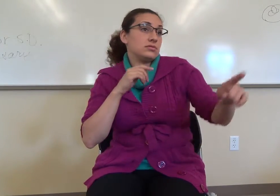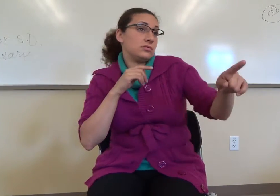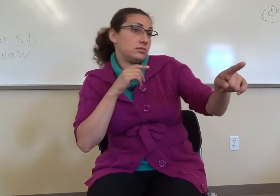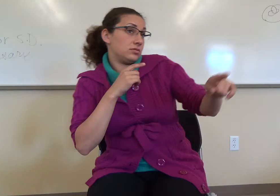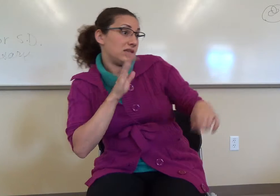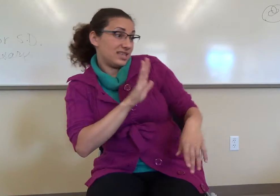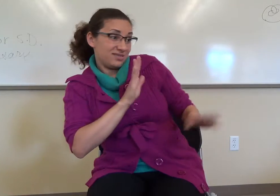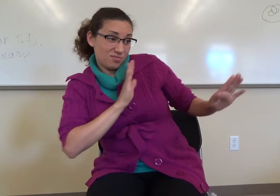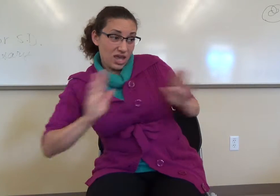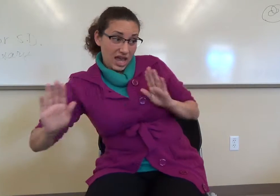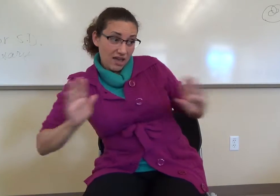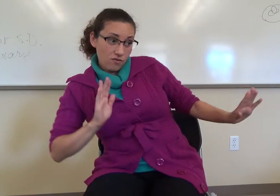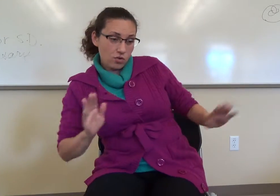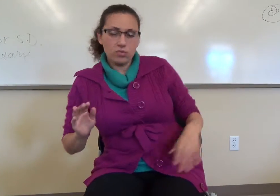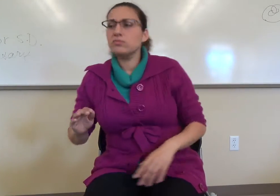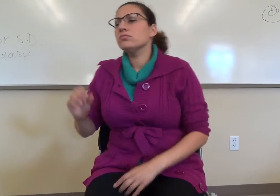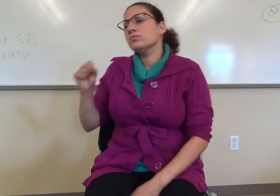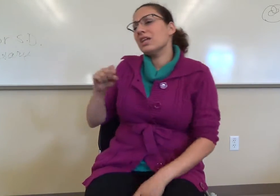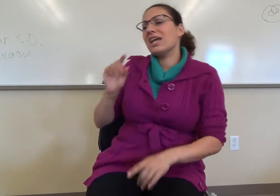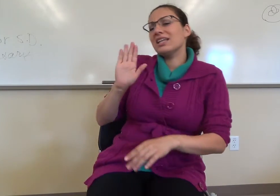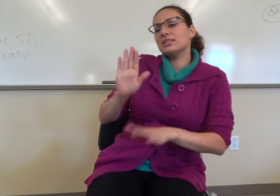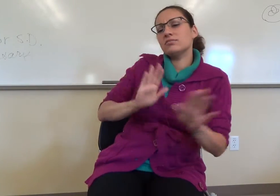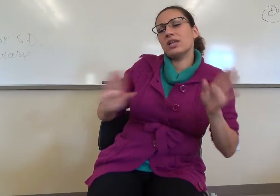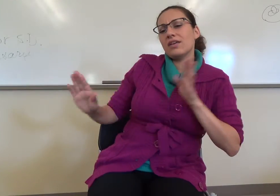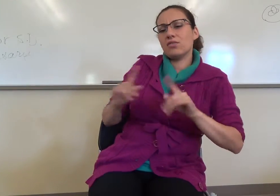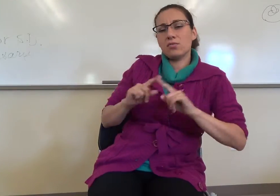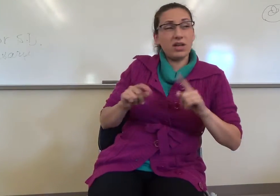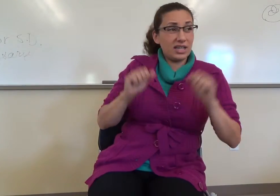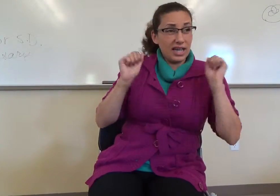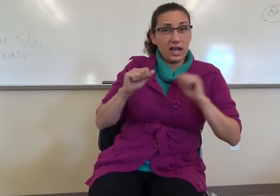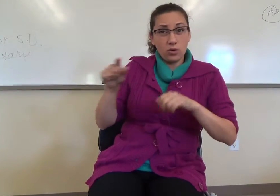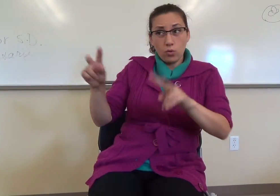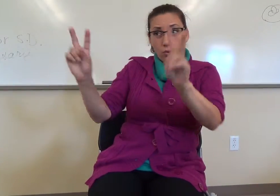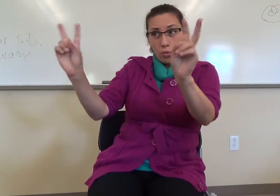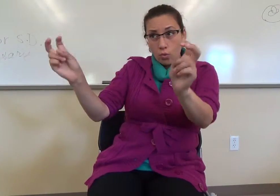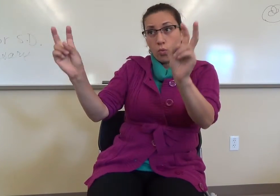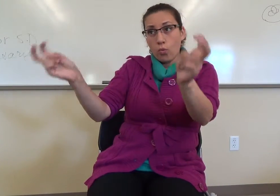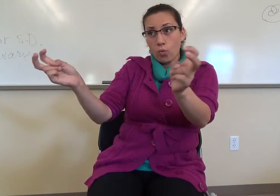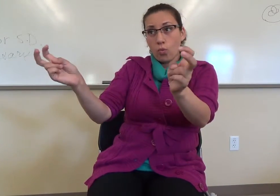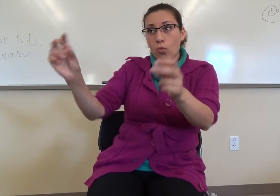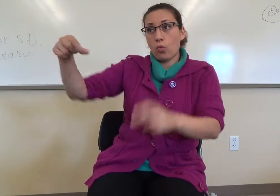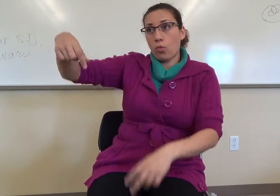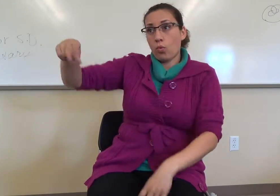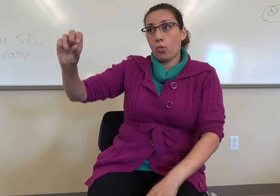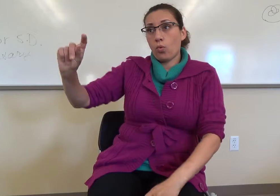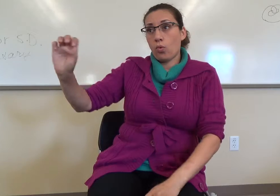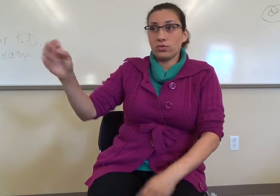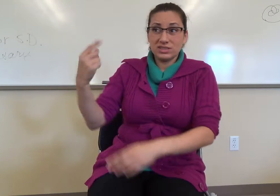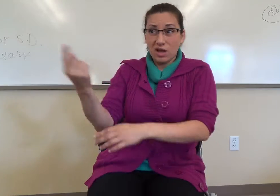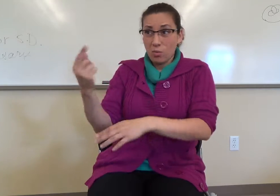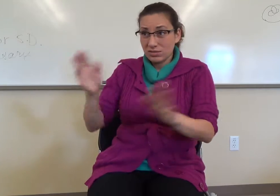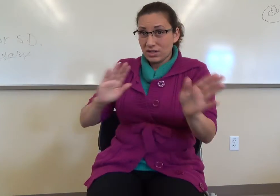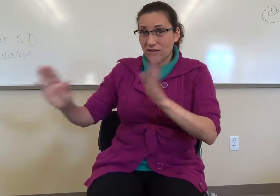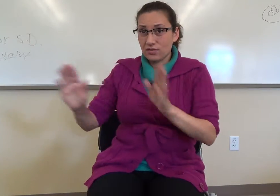but is behavior quotable? He spoke well. Yeah, he spoke well.